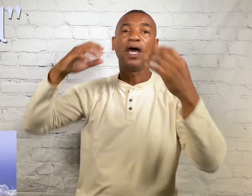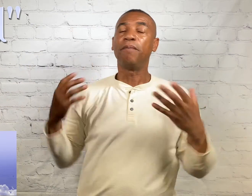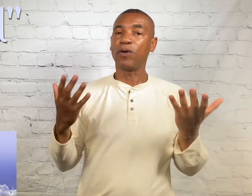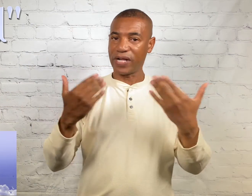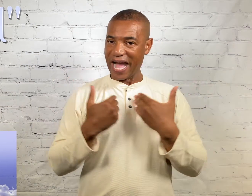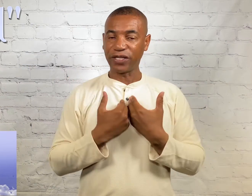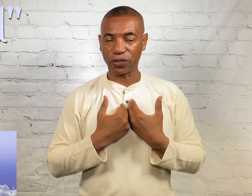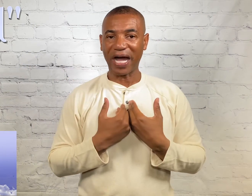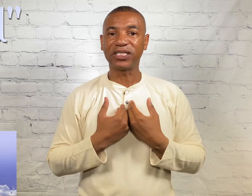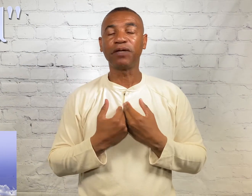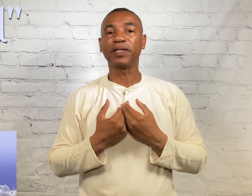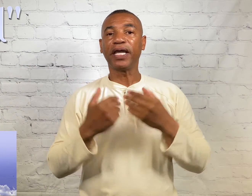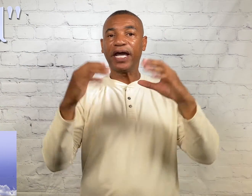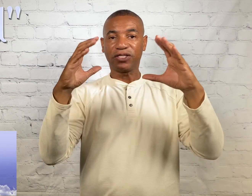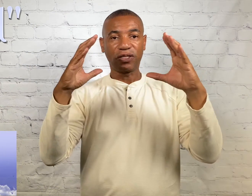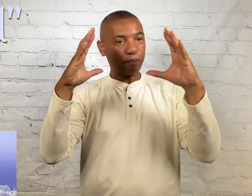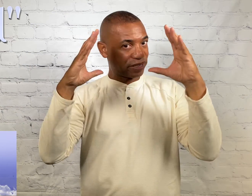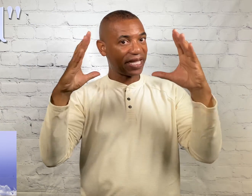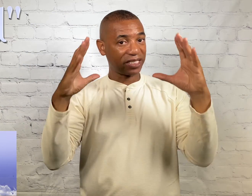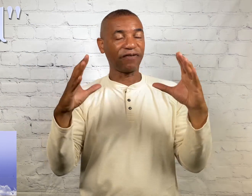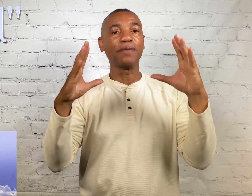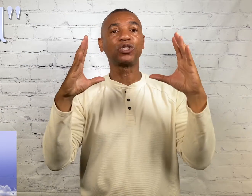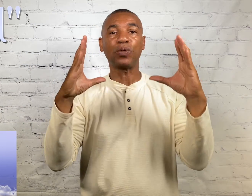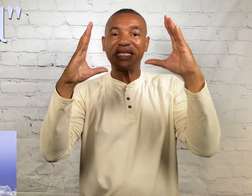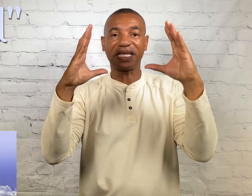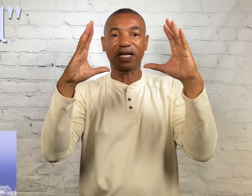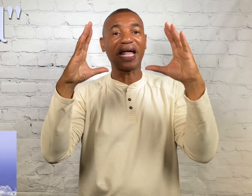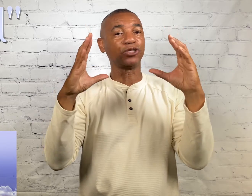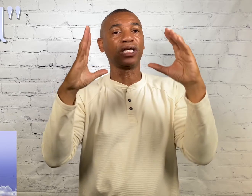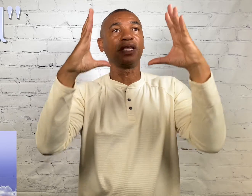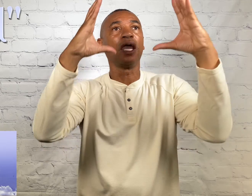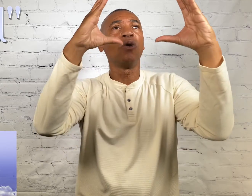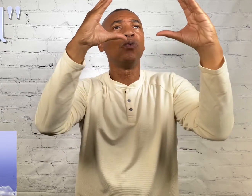But what I do, I simply pretend as if I'm squeezing a cloud gently.